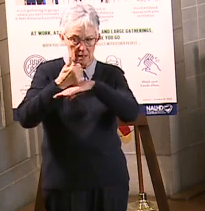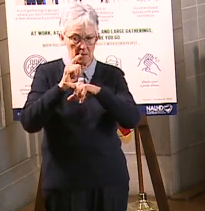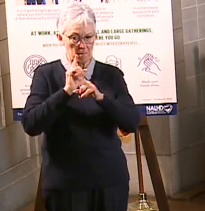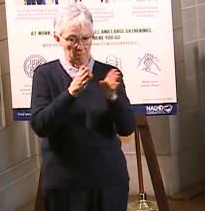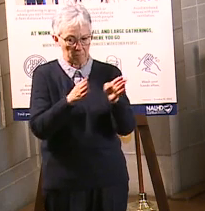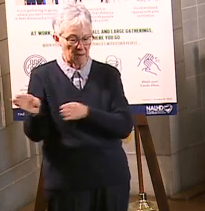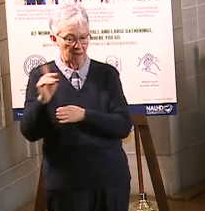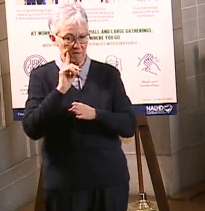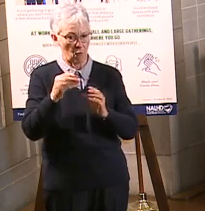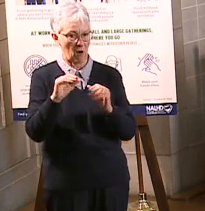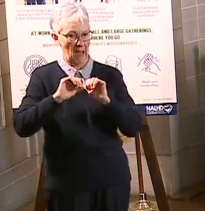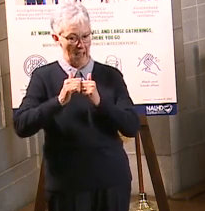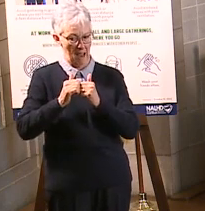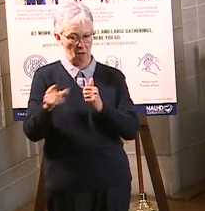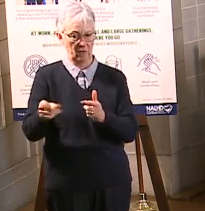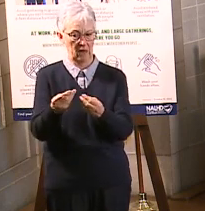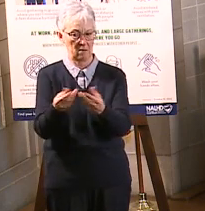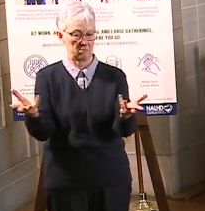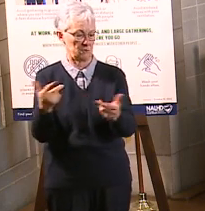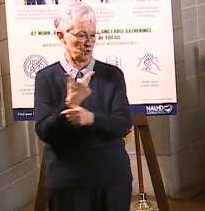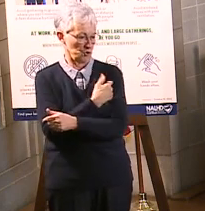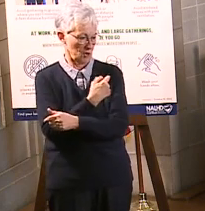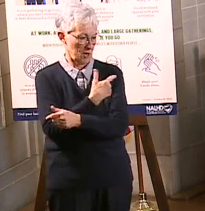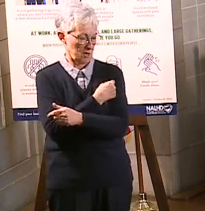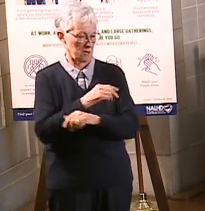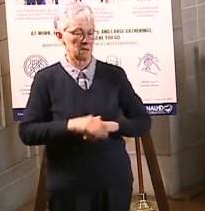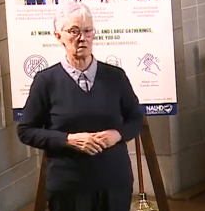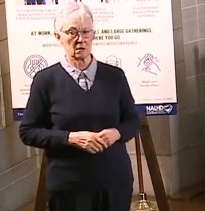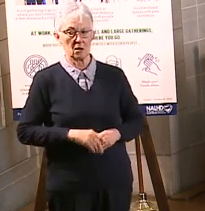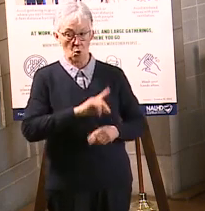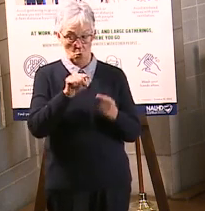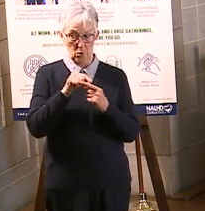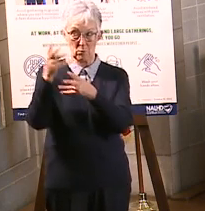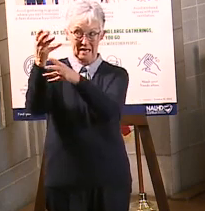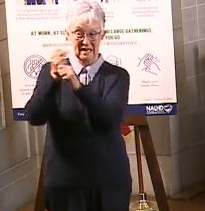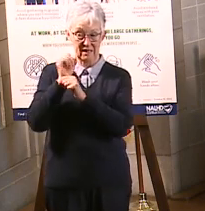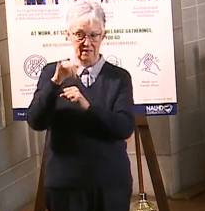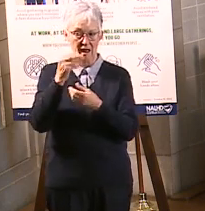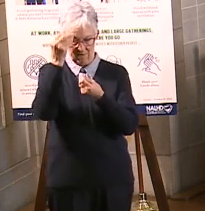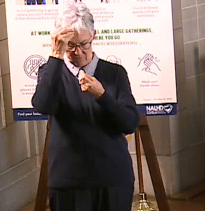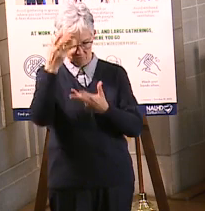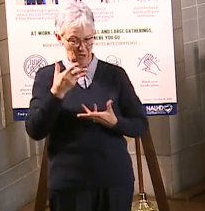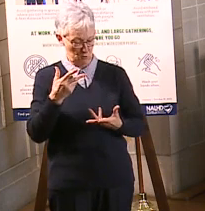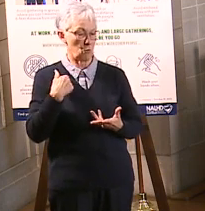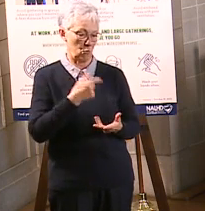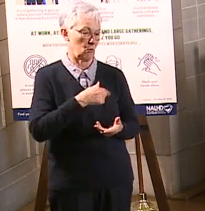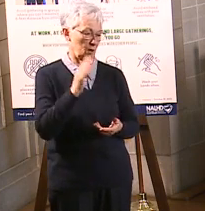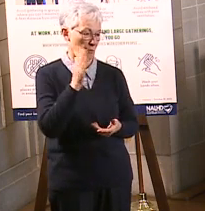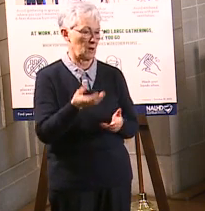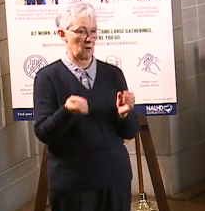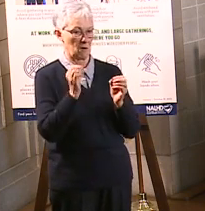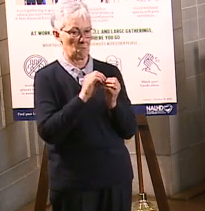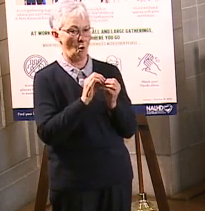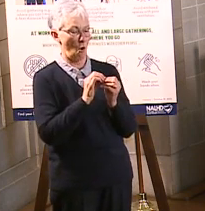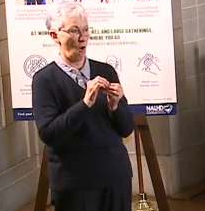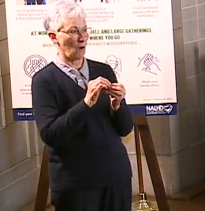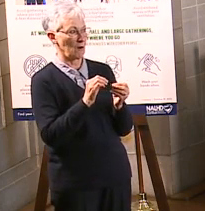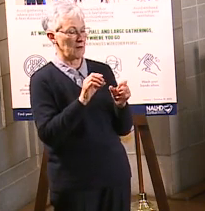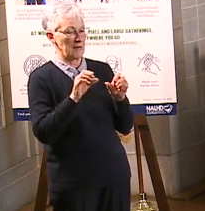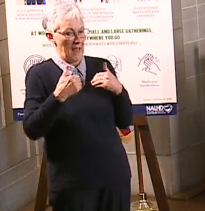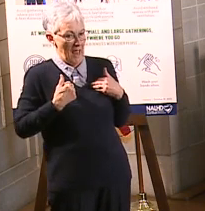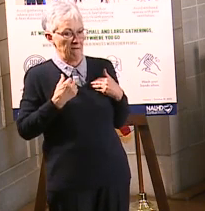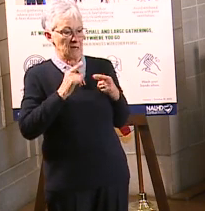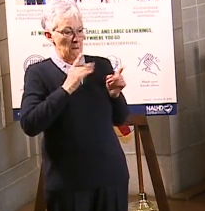biggest thing. And then once we have the information, we'll be able to present a much more organized approach to this retail